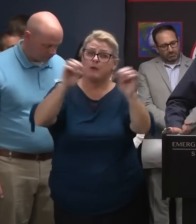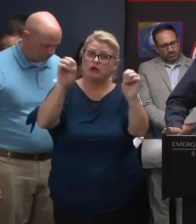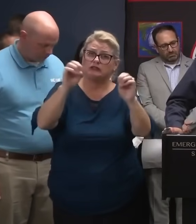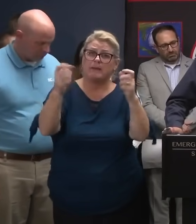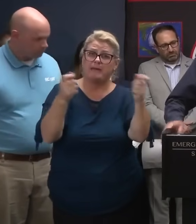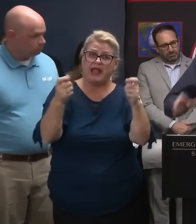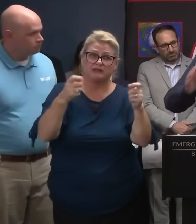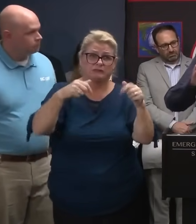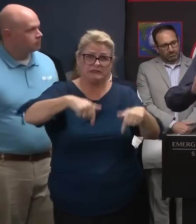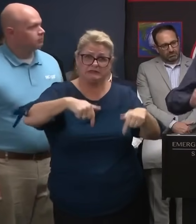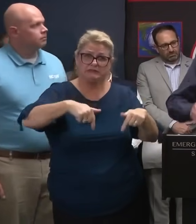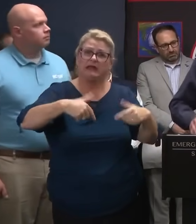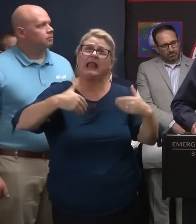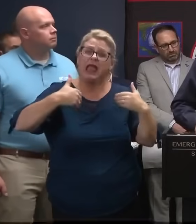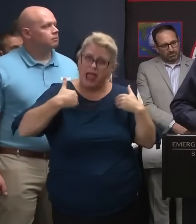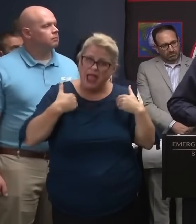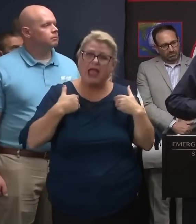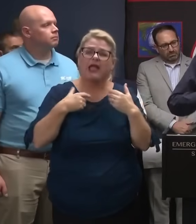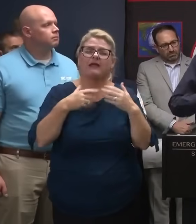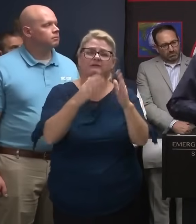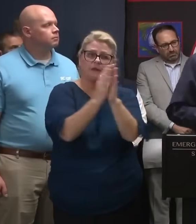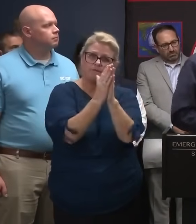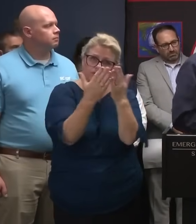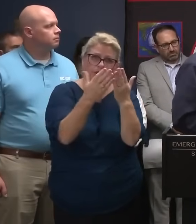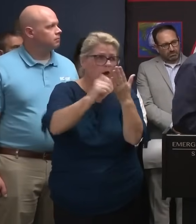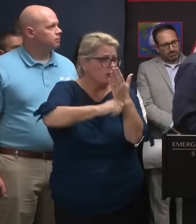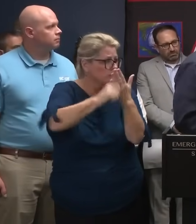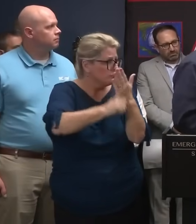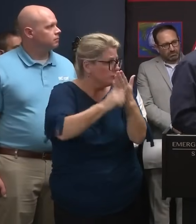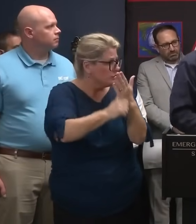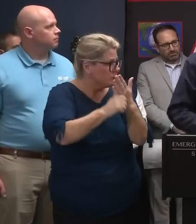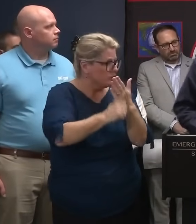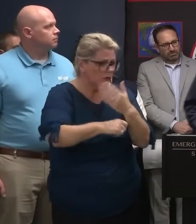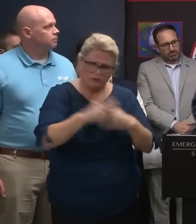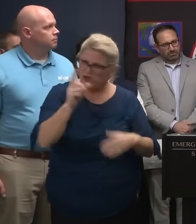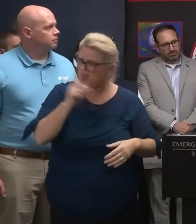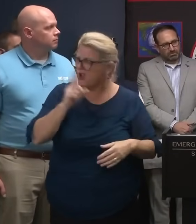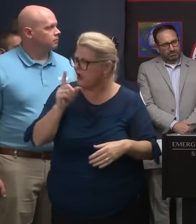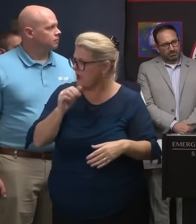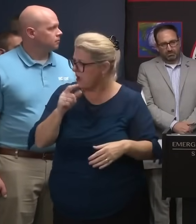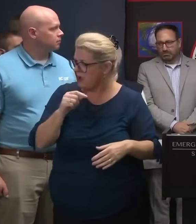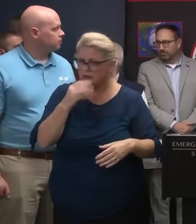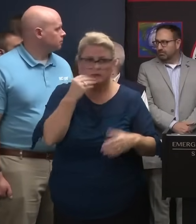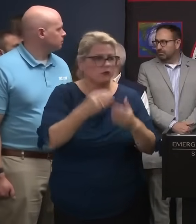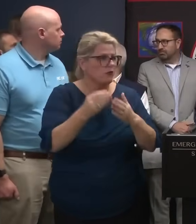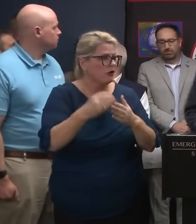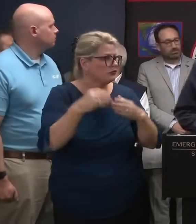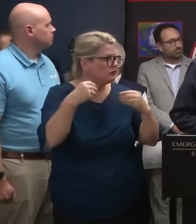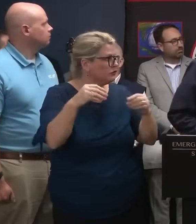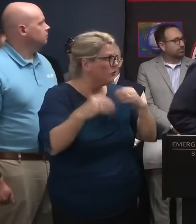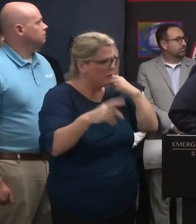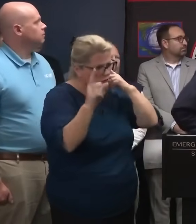Emergency Management Division has a brochure that's given out at what grocery stores is it? Where is it? Yeah. Here it is.